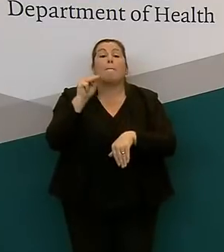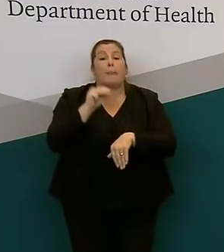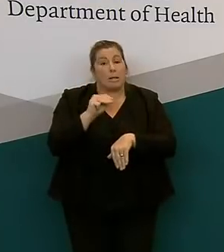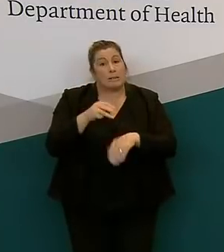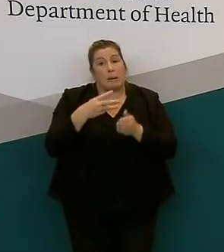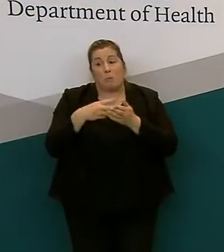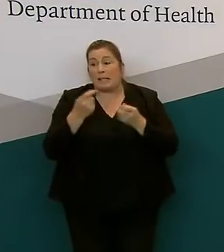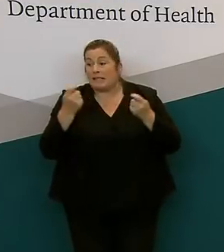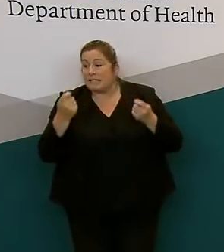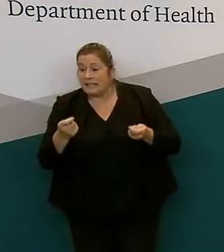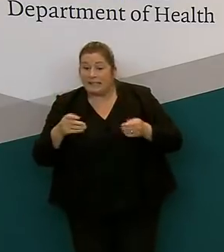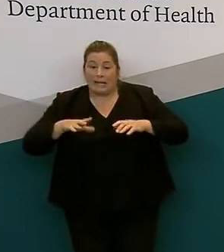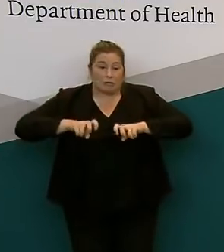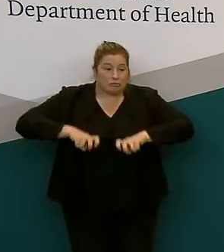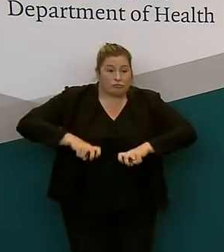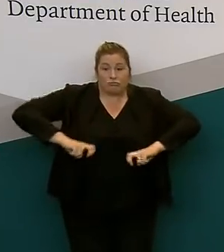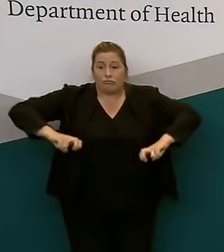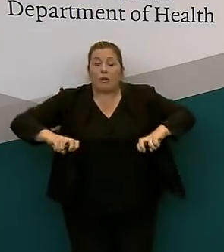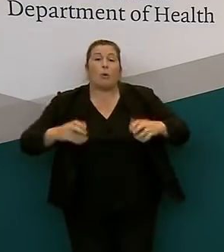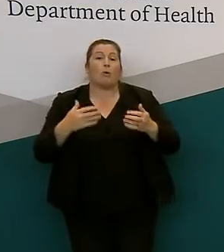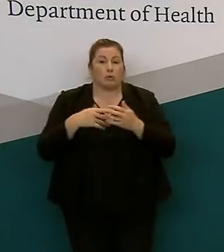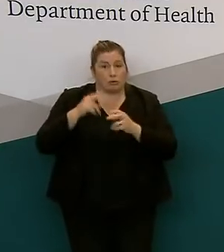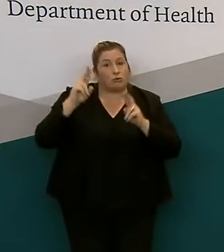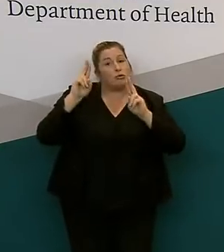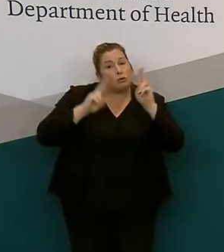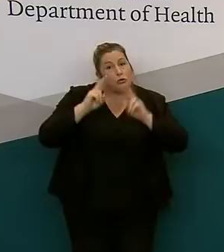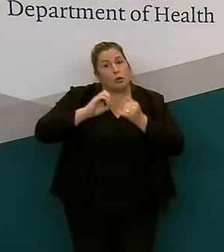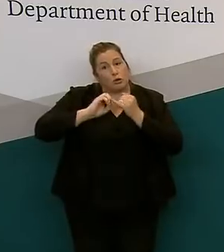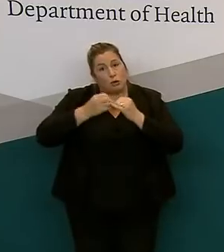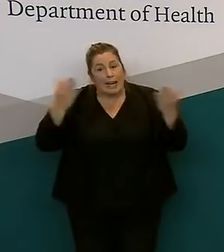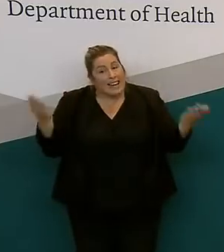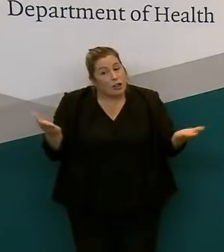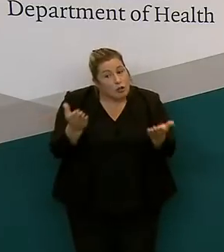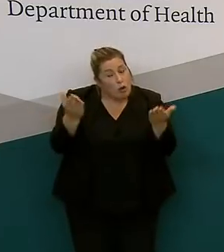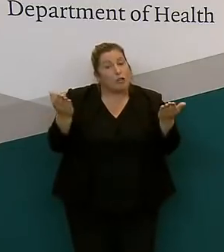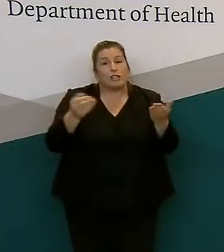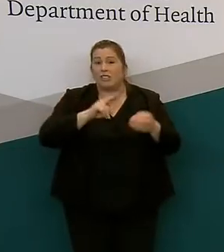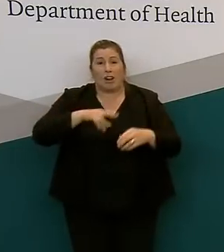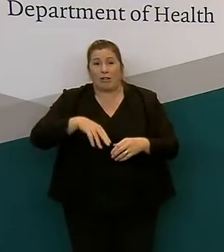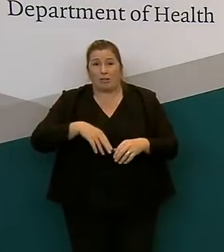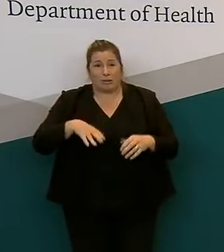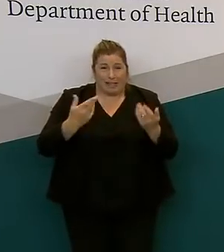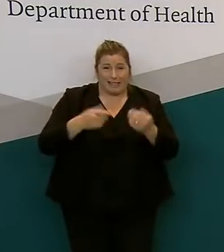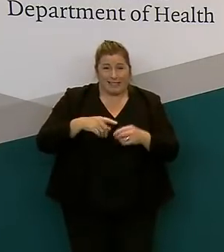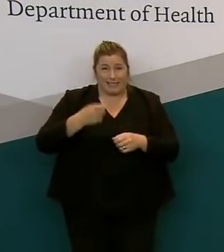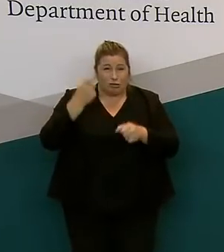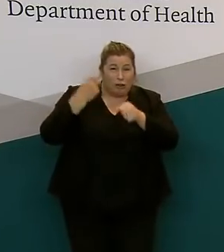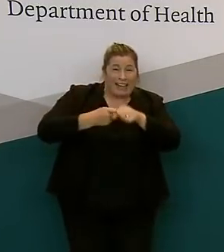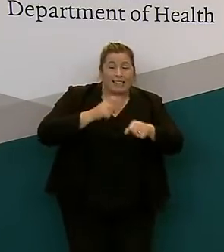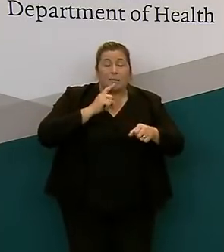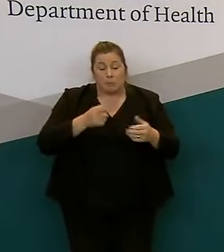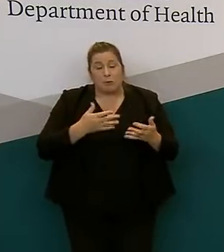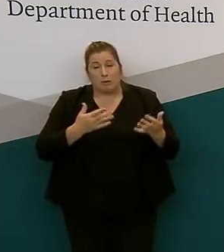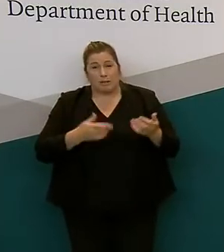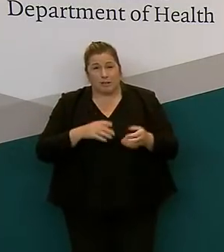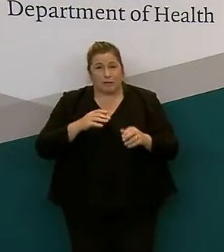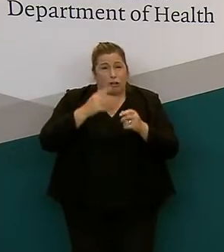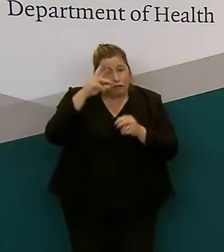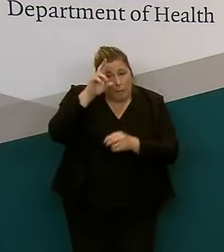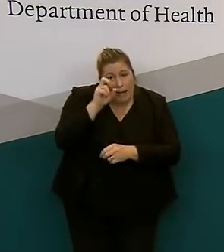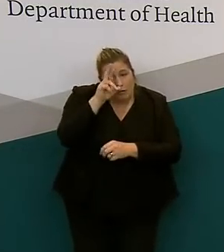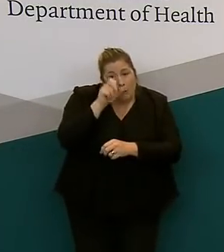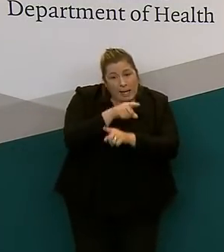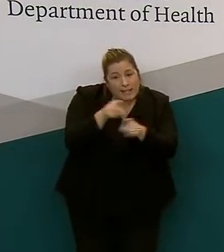that 1 metre should be kept and that children should be encouraged to socially distance and to take on all of the other measures that we're